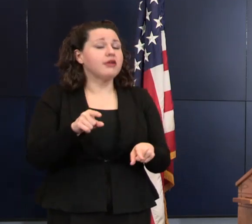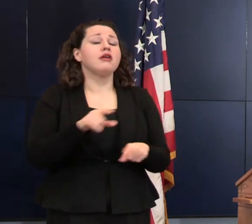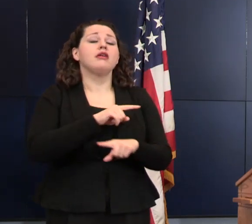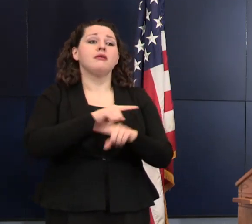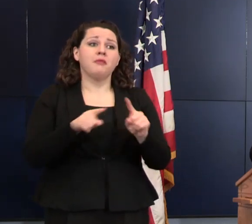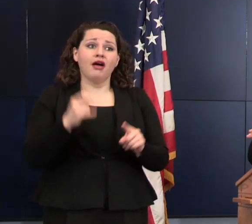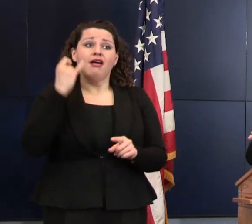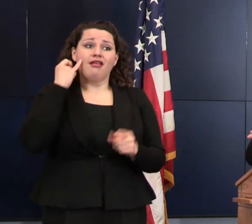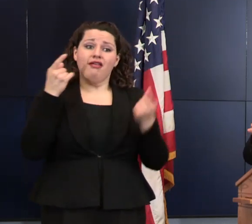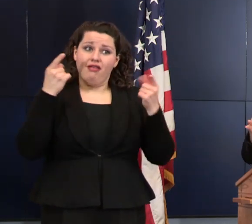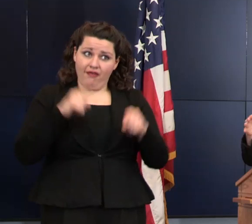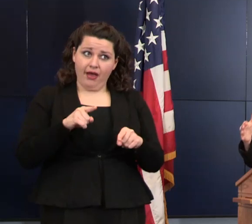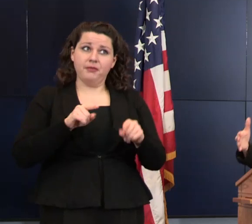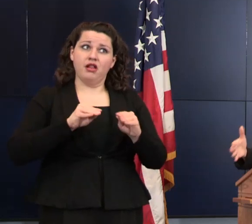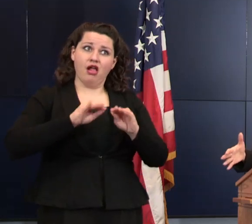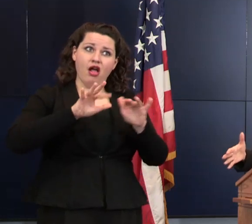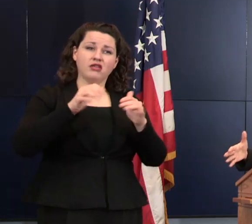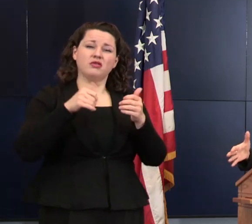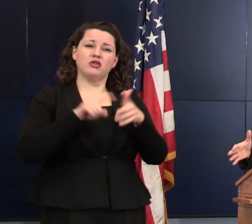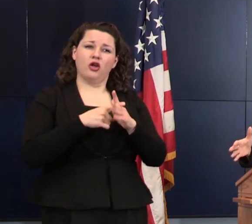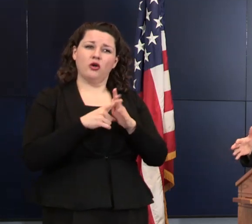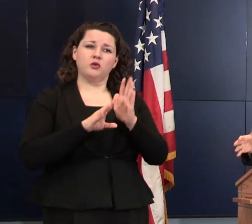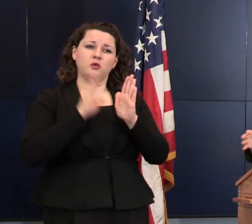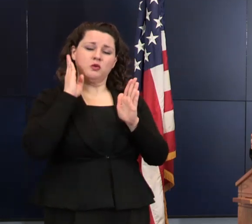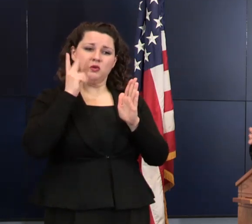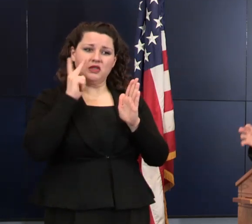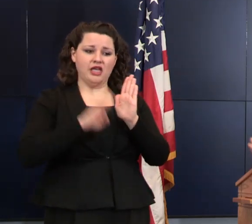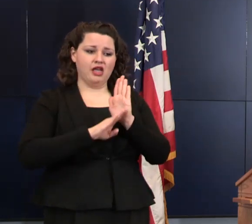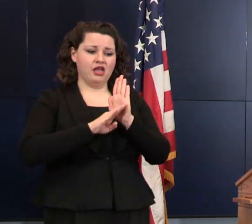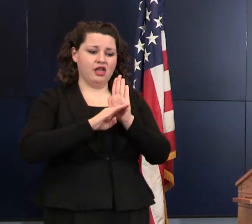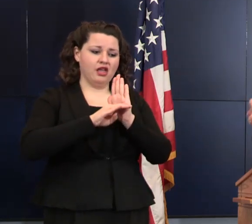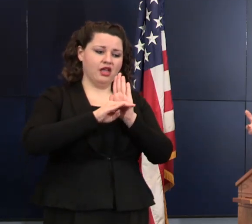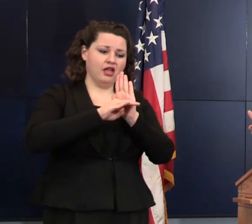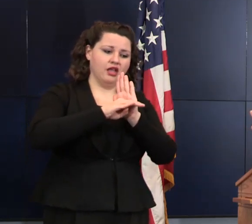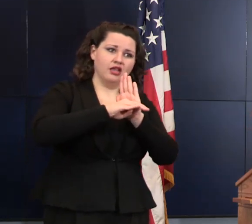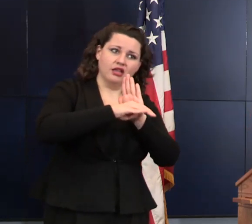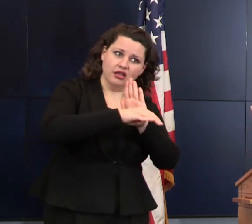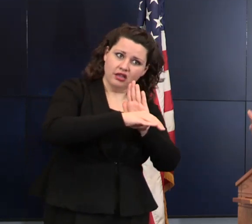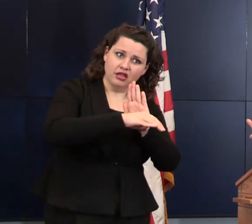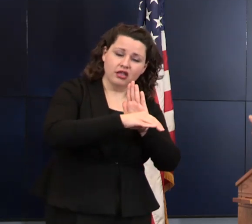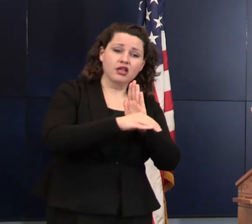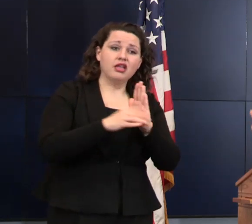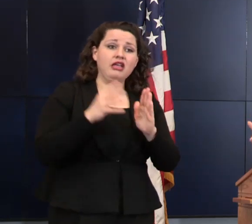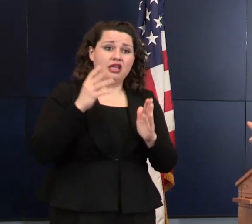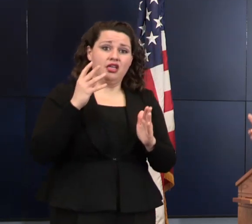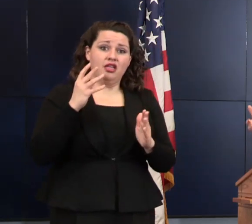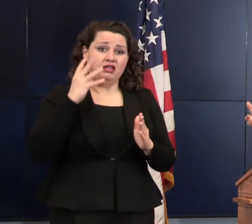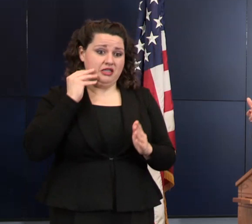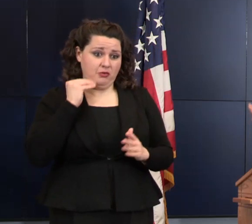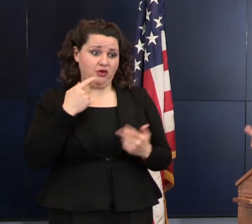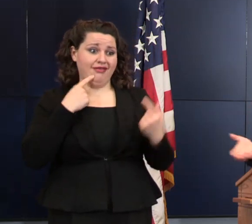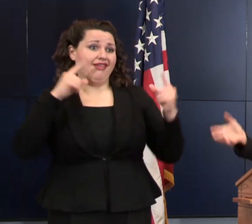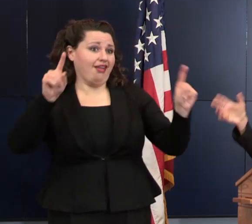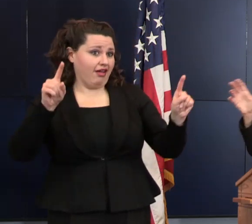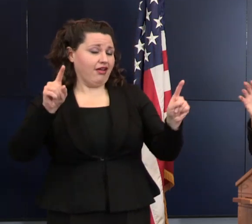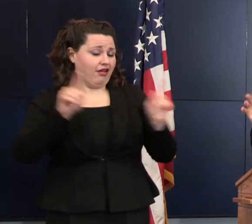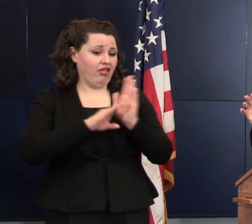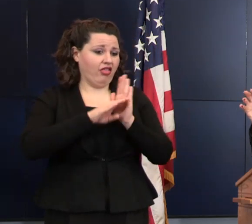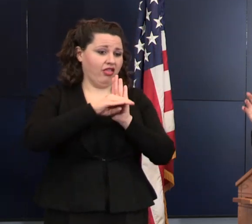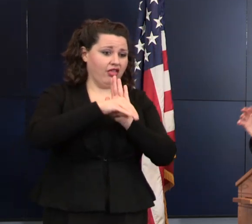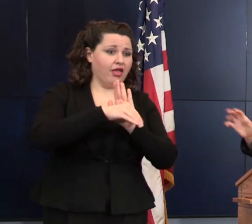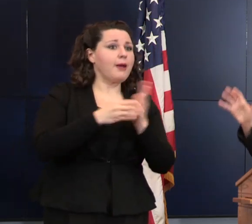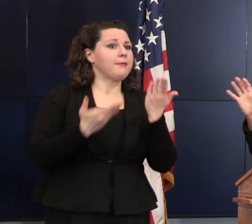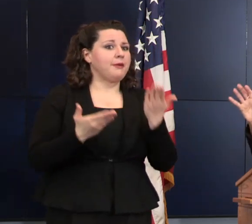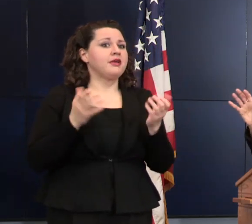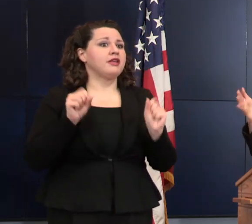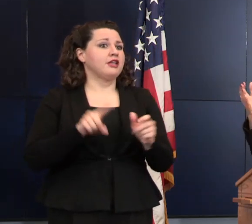and things start to stabilize, we start to see a decline, and we're actually experiencing the outcomes that we want, we might be able to start